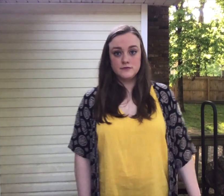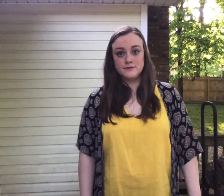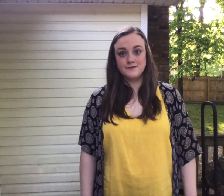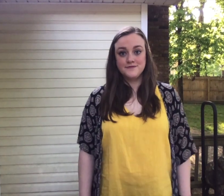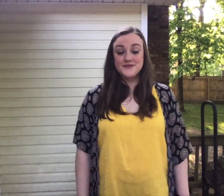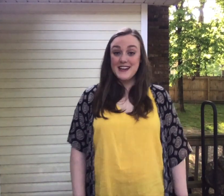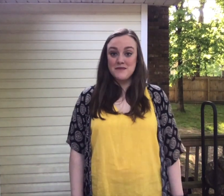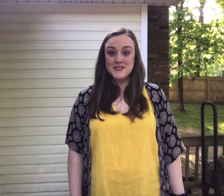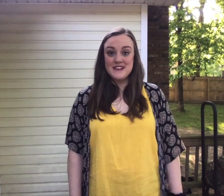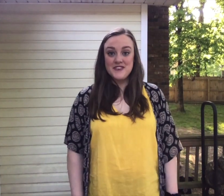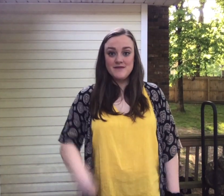Okay, number 7.